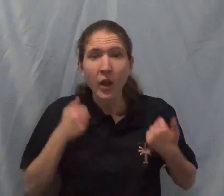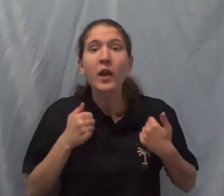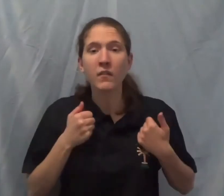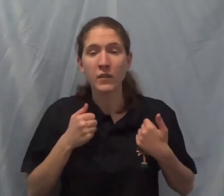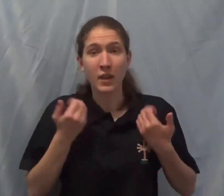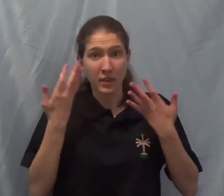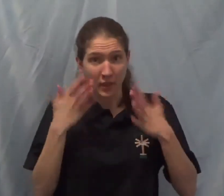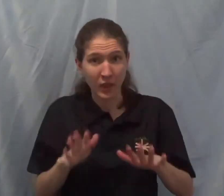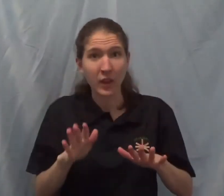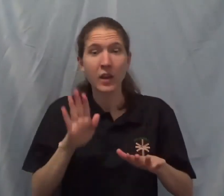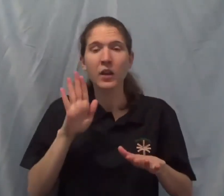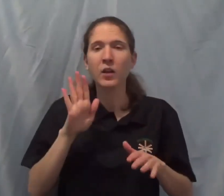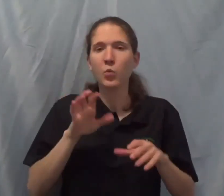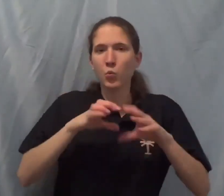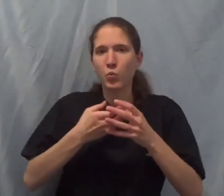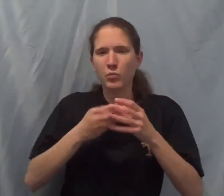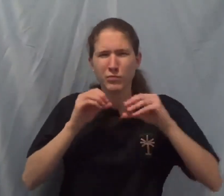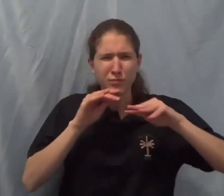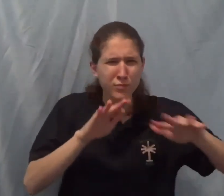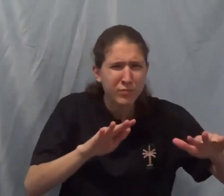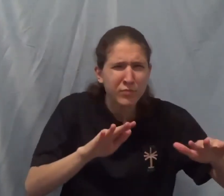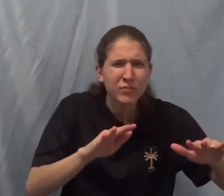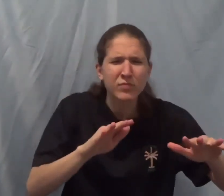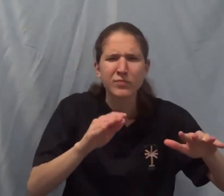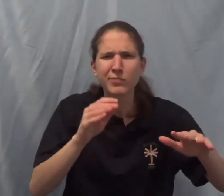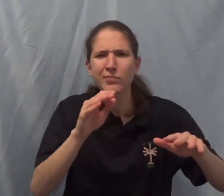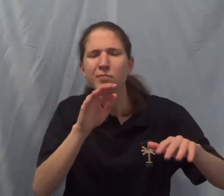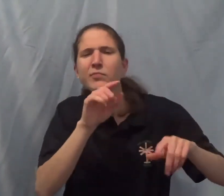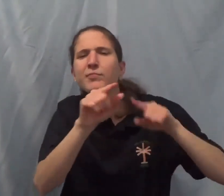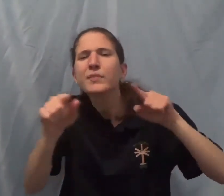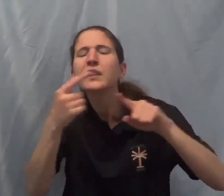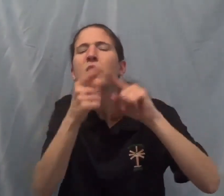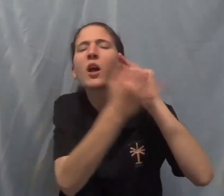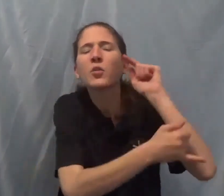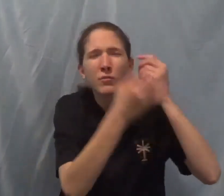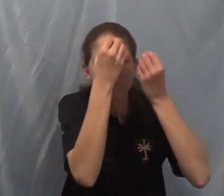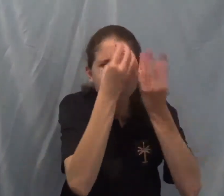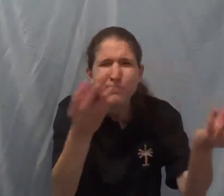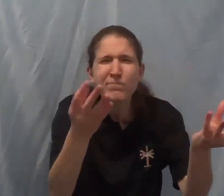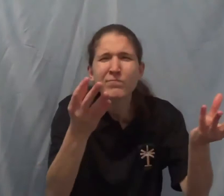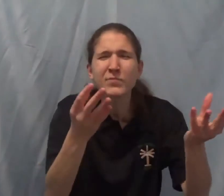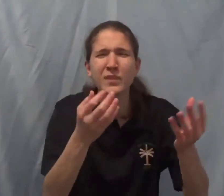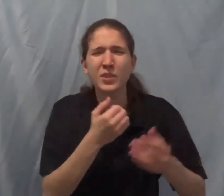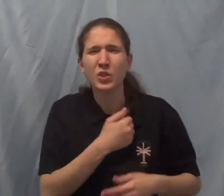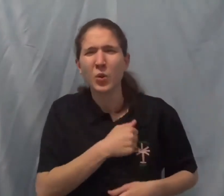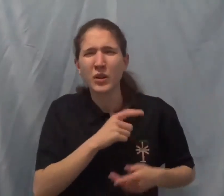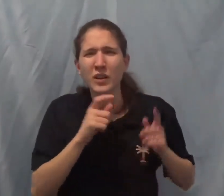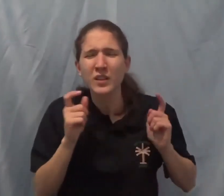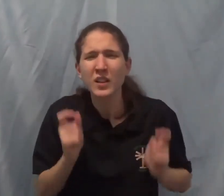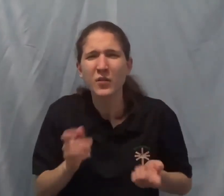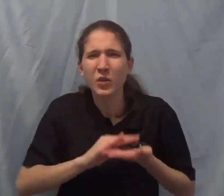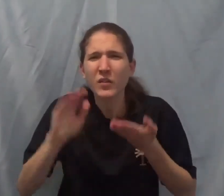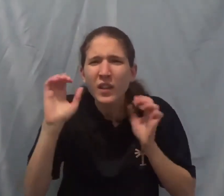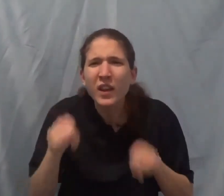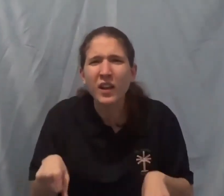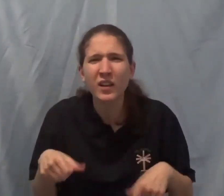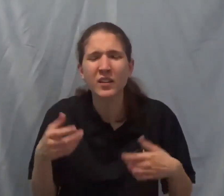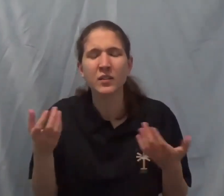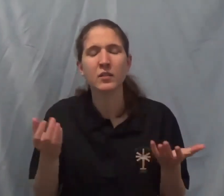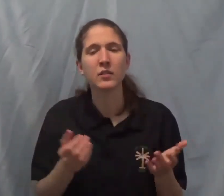of forgiveness to go to everybody. I want everybody to be a recipient of mercy. How do I do this? St. Luke in the Acts of the Apostles